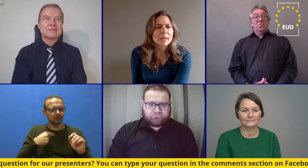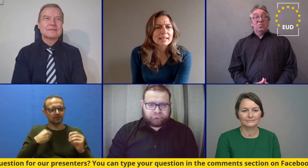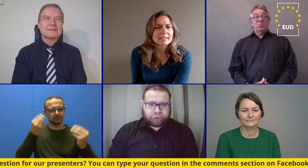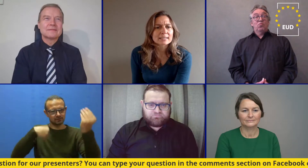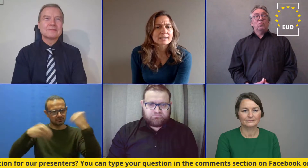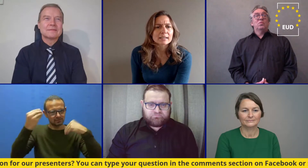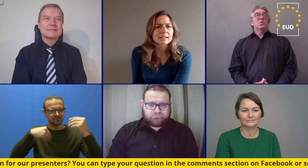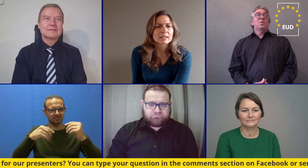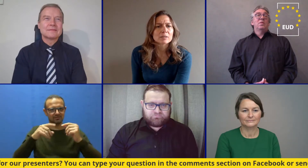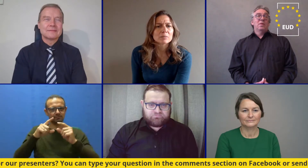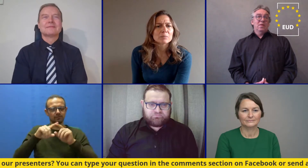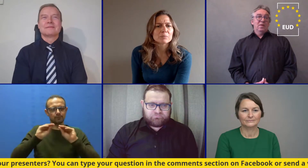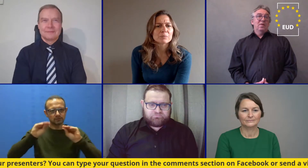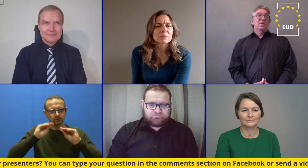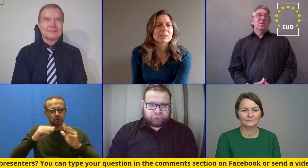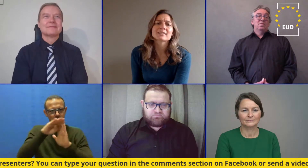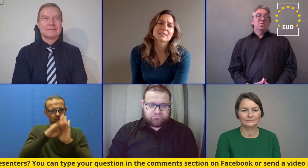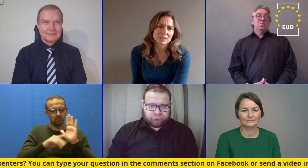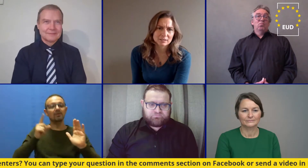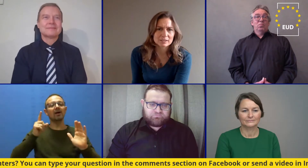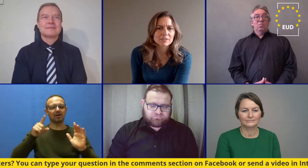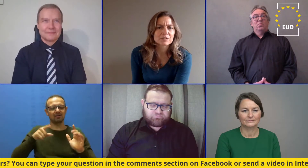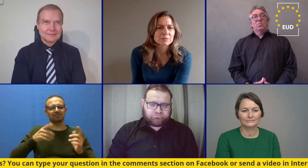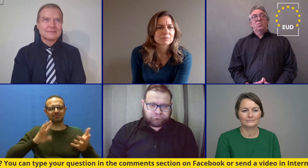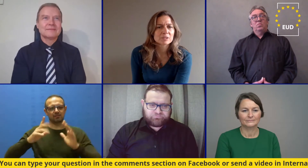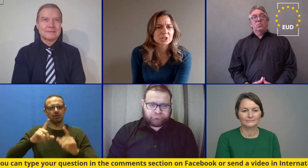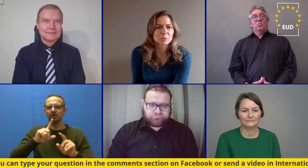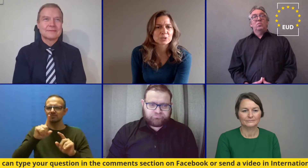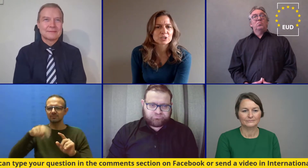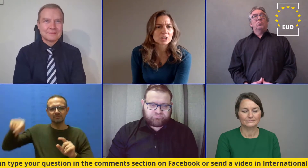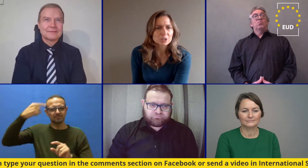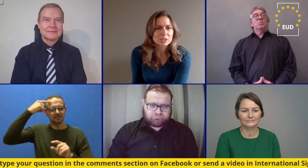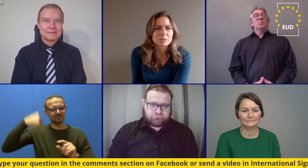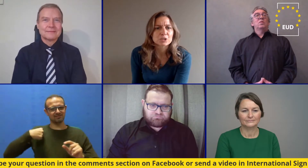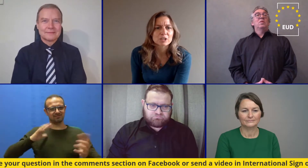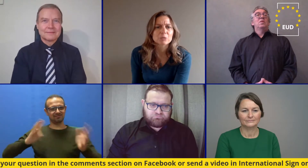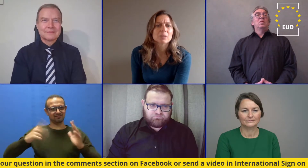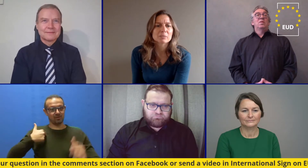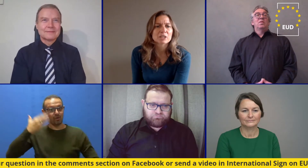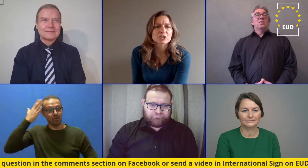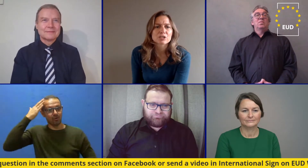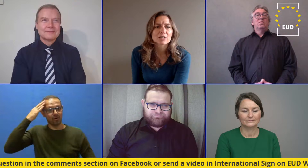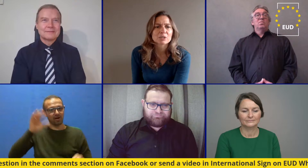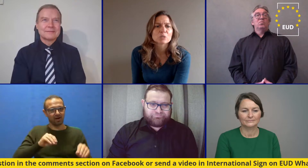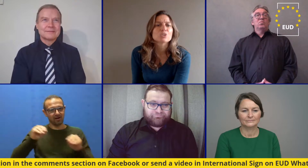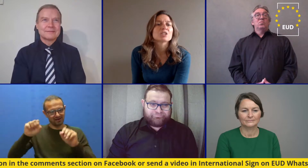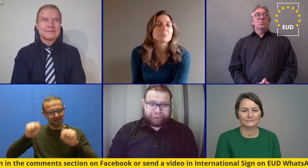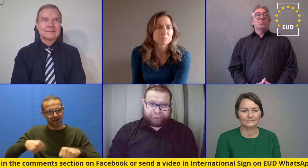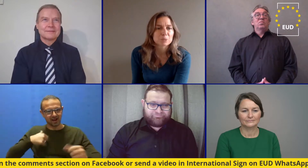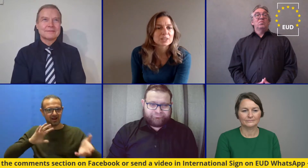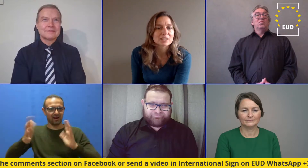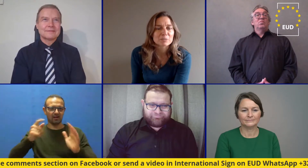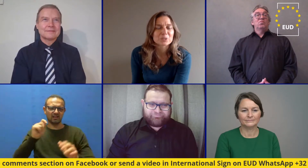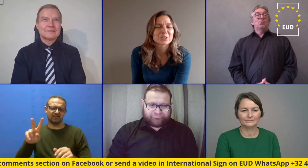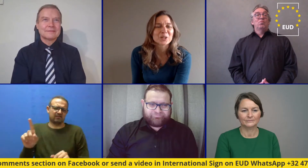that because the deaf interpreters also need to be trained, we want to make sure that we don't just put a deaf person